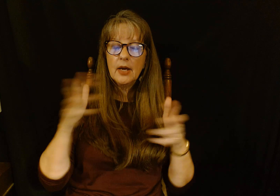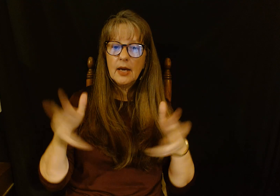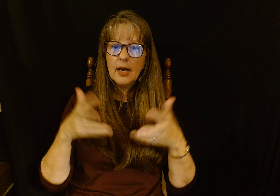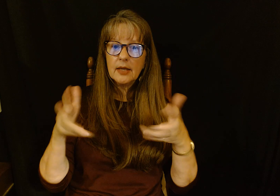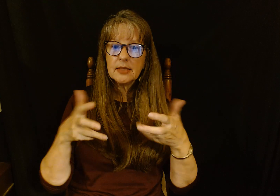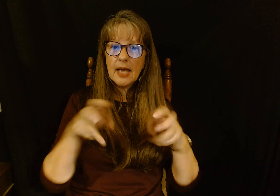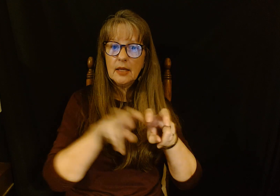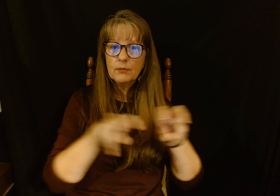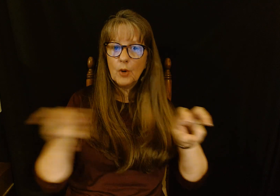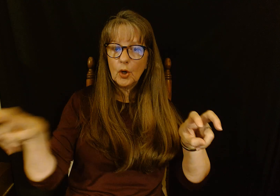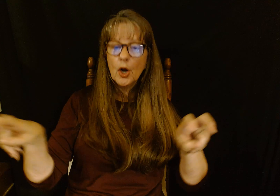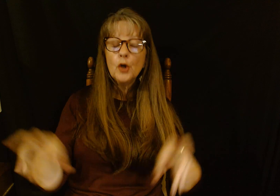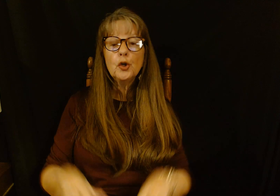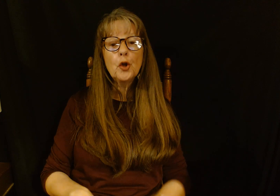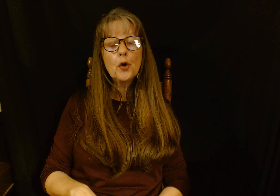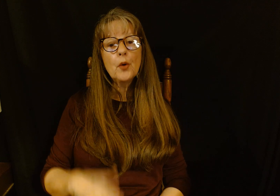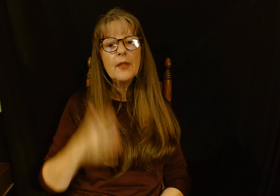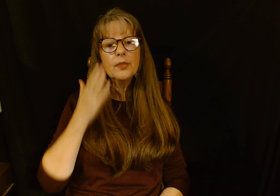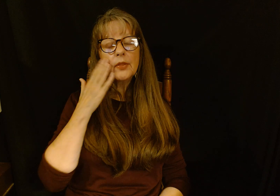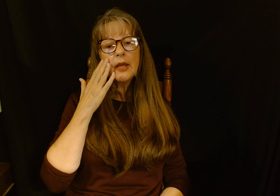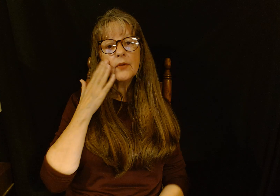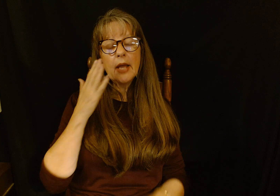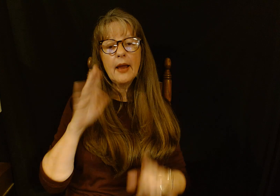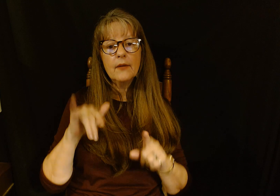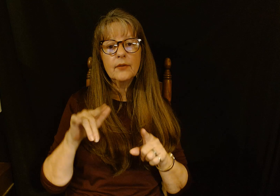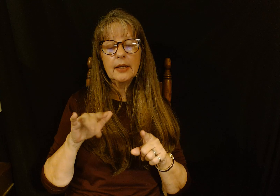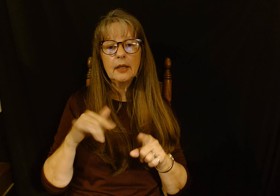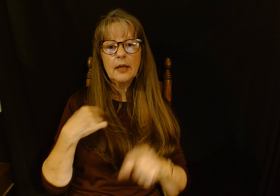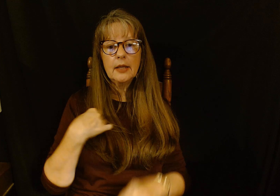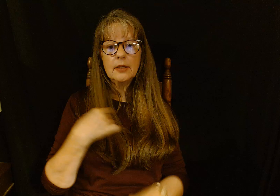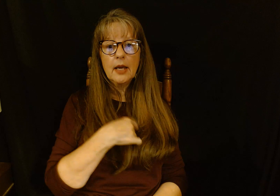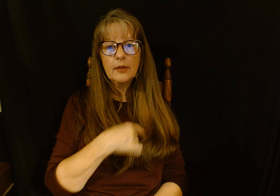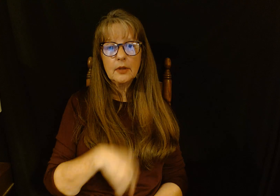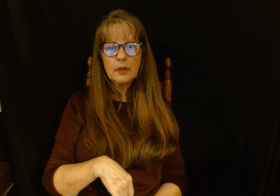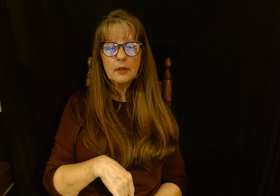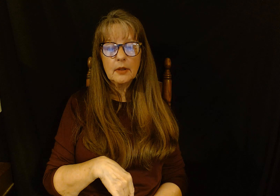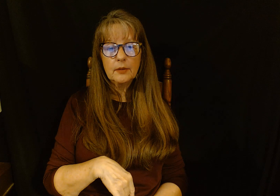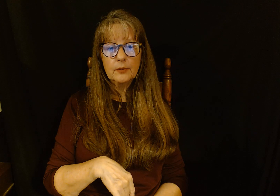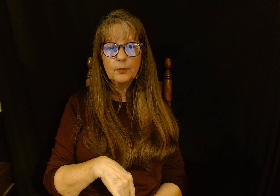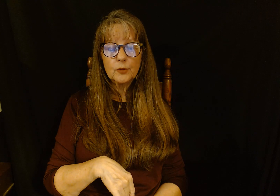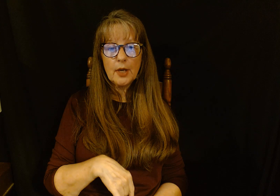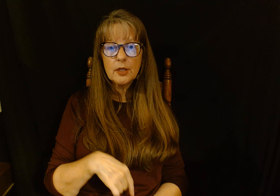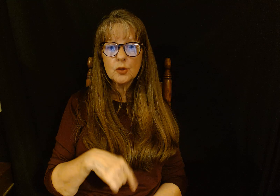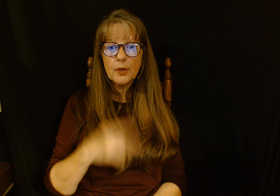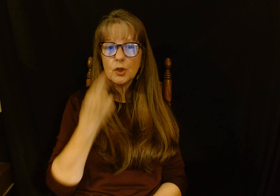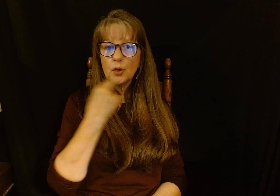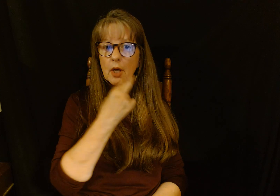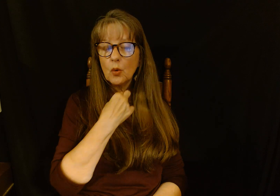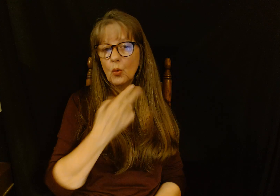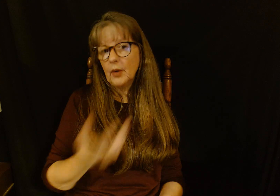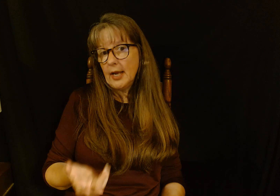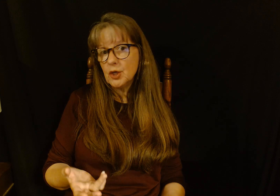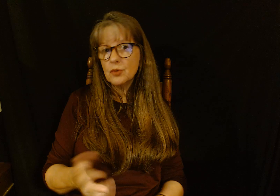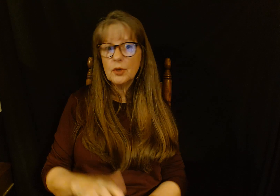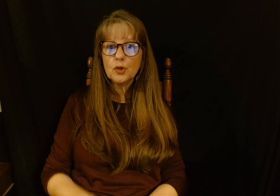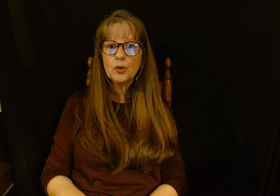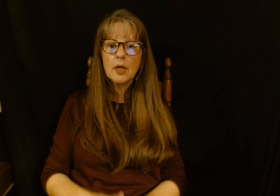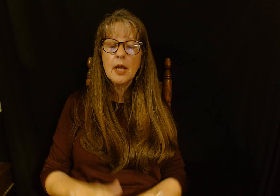a salad bar, and they even have like at the Chinese restaurant or an Asian restaurant, they'll